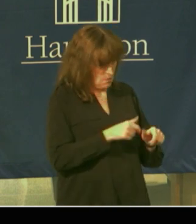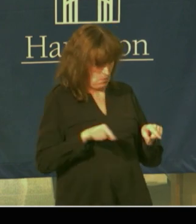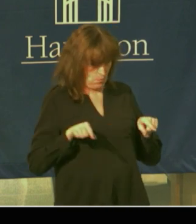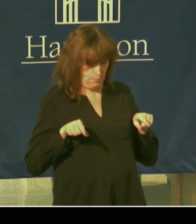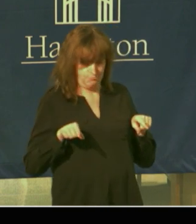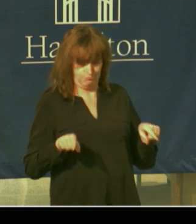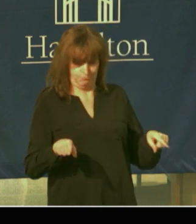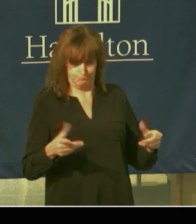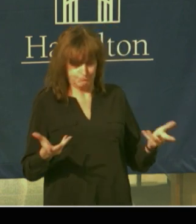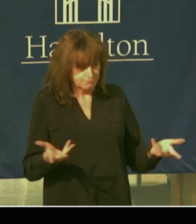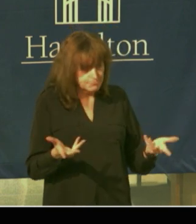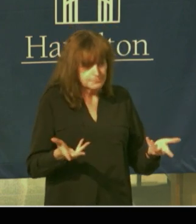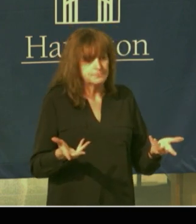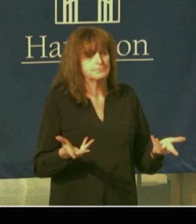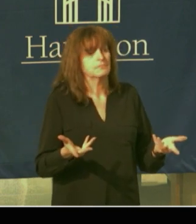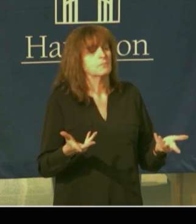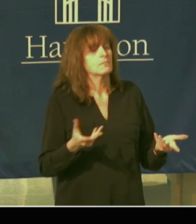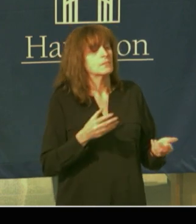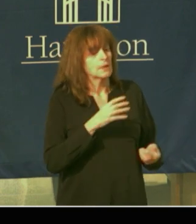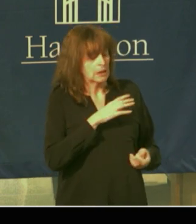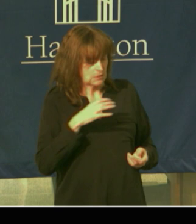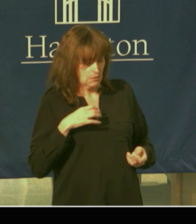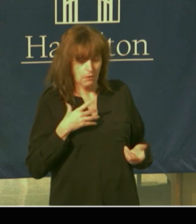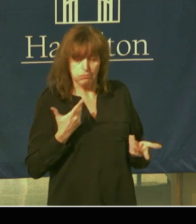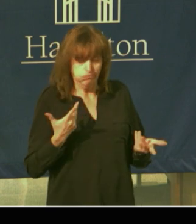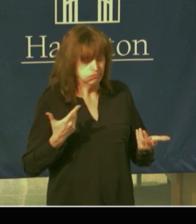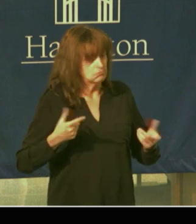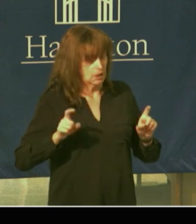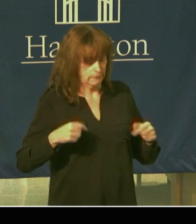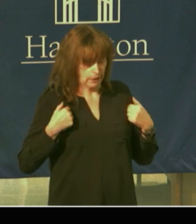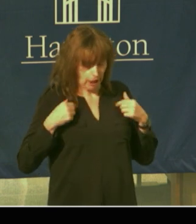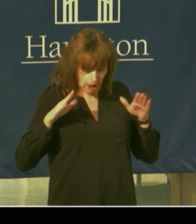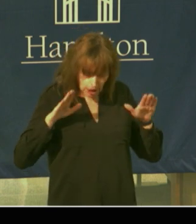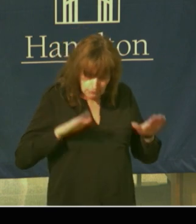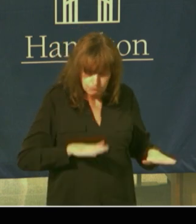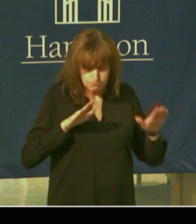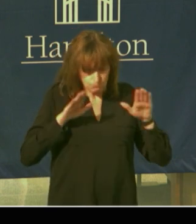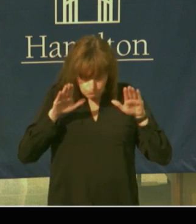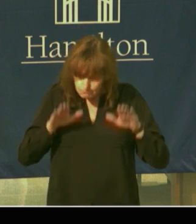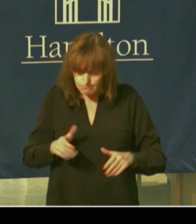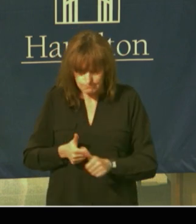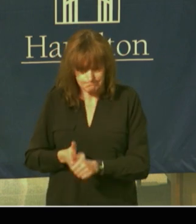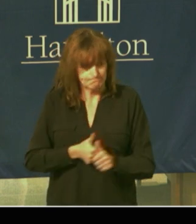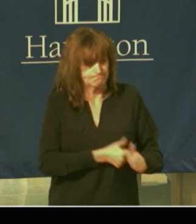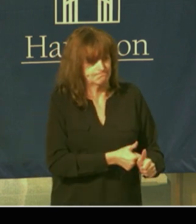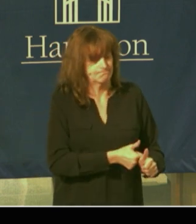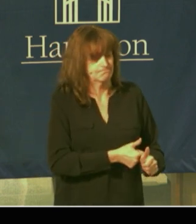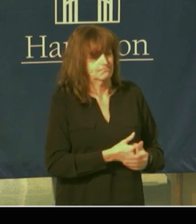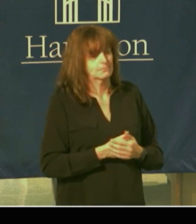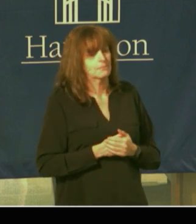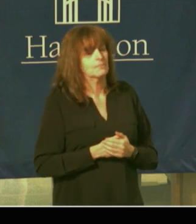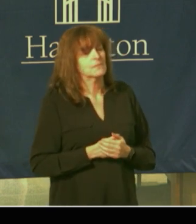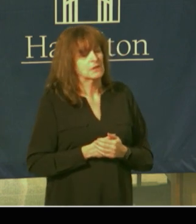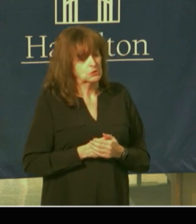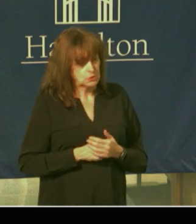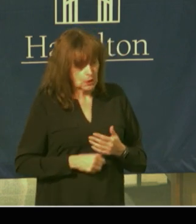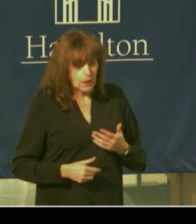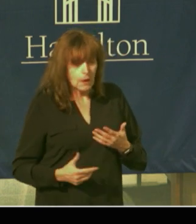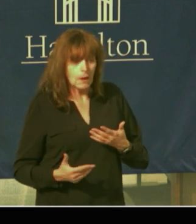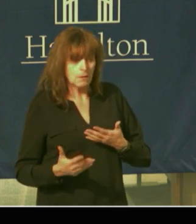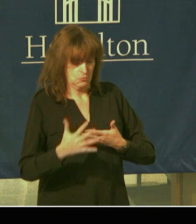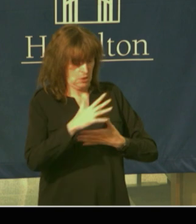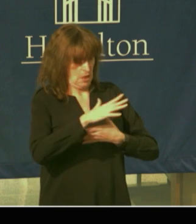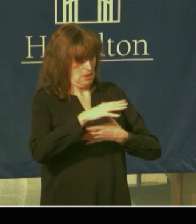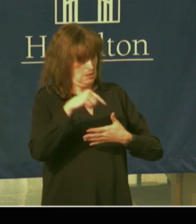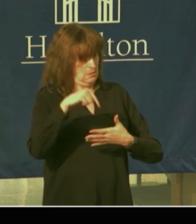public health so that we're making the right decisions that impact this issue as opposed to any other issues that might, we might deal with as a council. So I